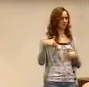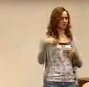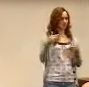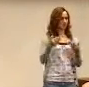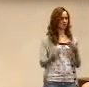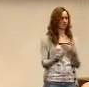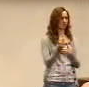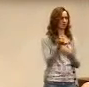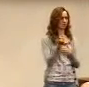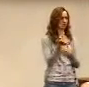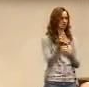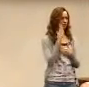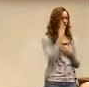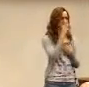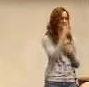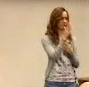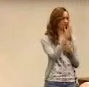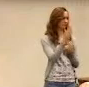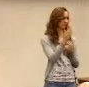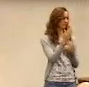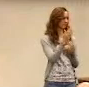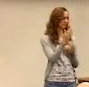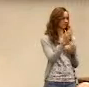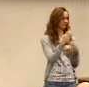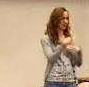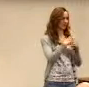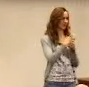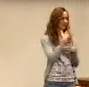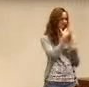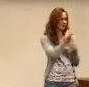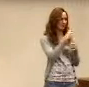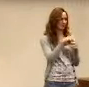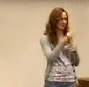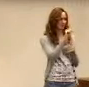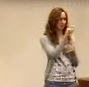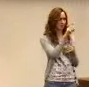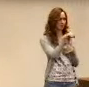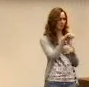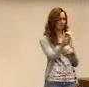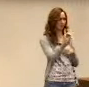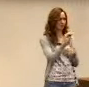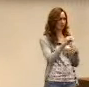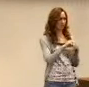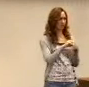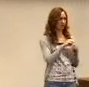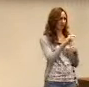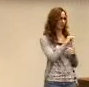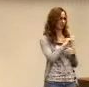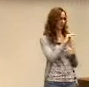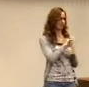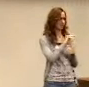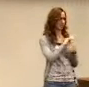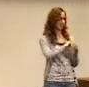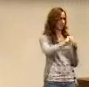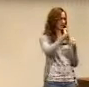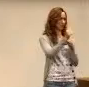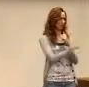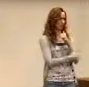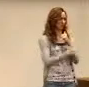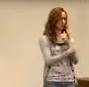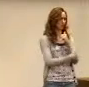this presentation this morning and that it sparked certainly some interest in New Zealand, but certainly in missions overseas in